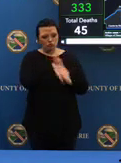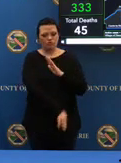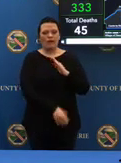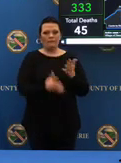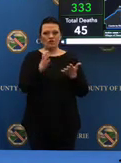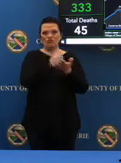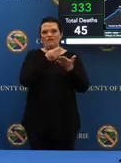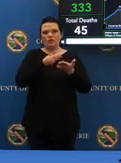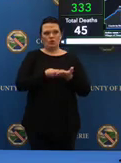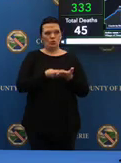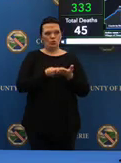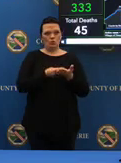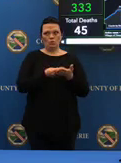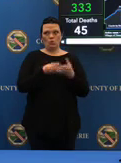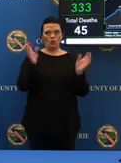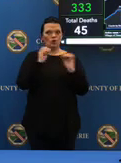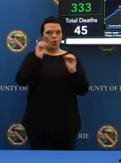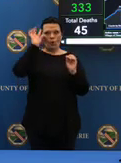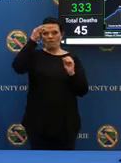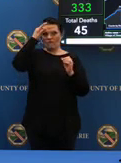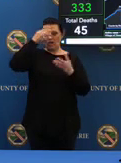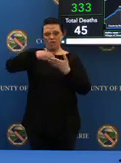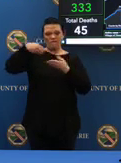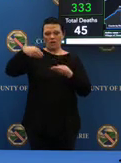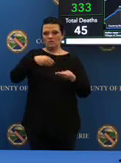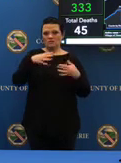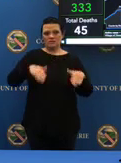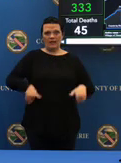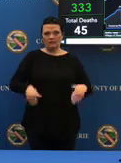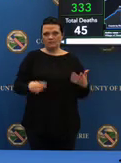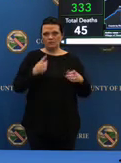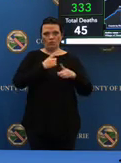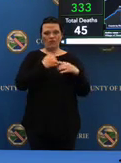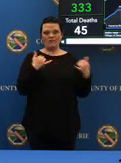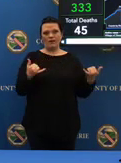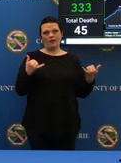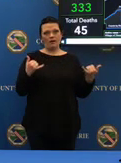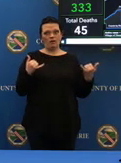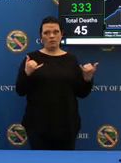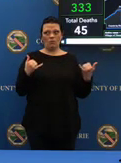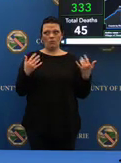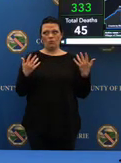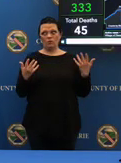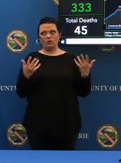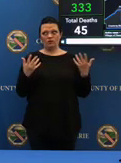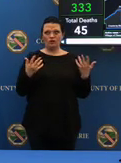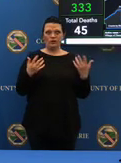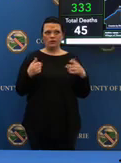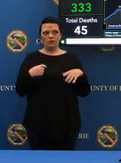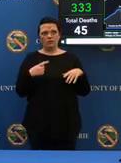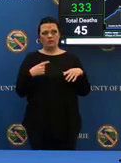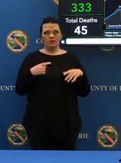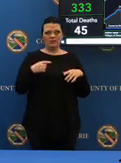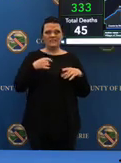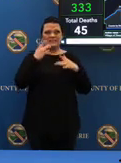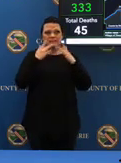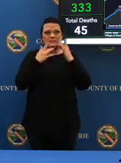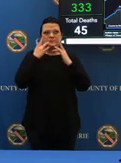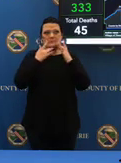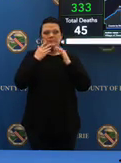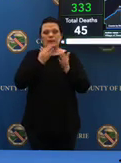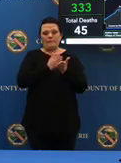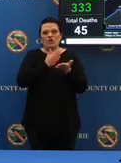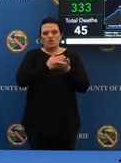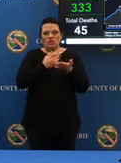have not received the federal funds yet. So right now we're kind of playing not on a shoestring budget, but we're certainly